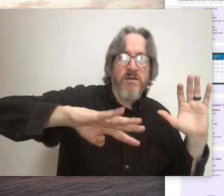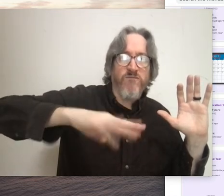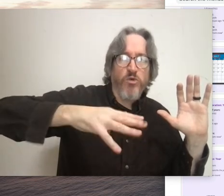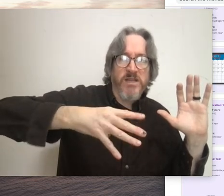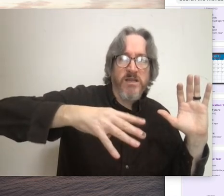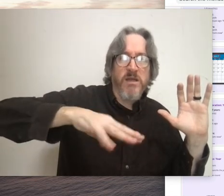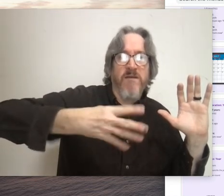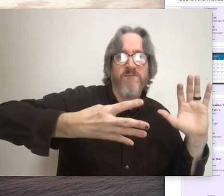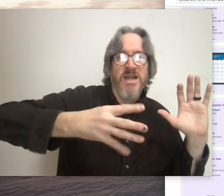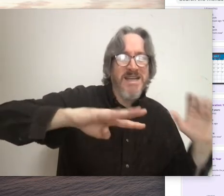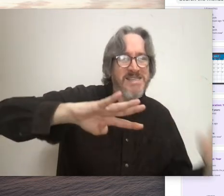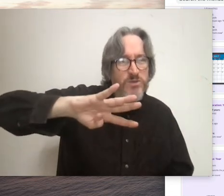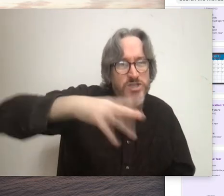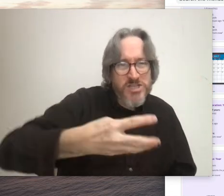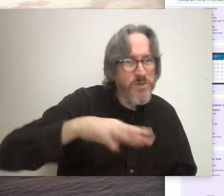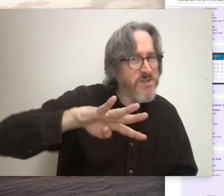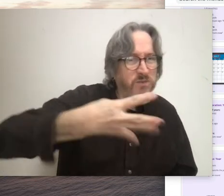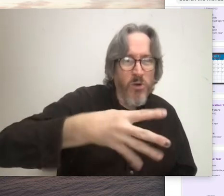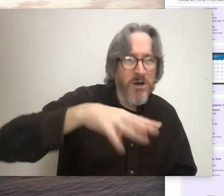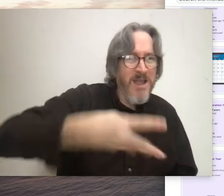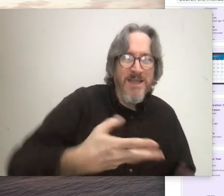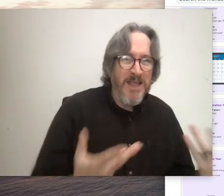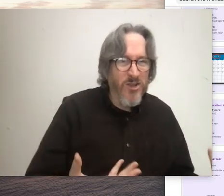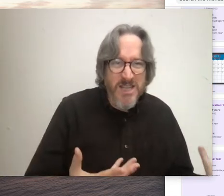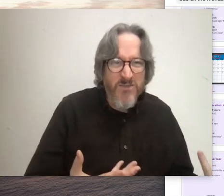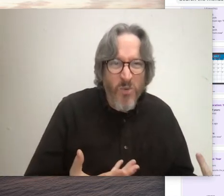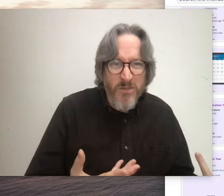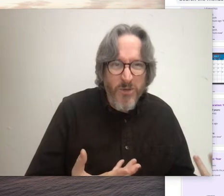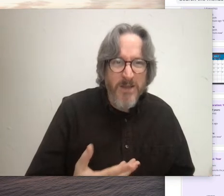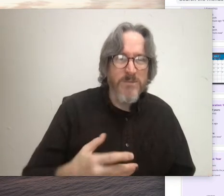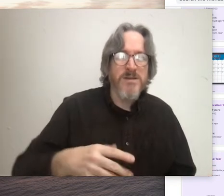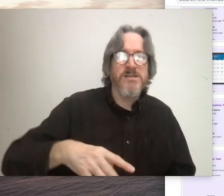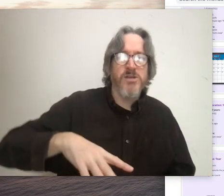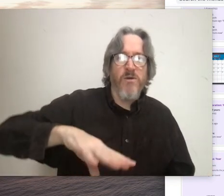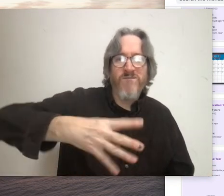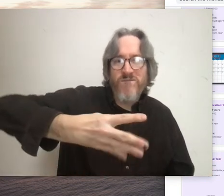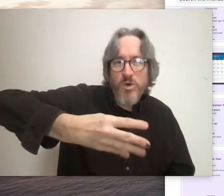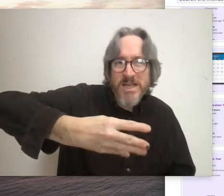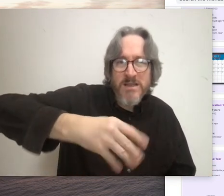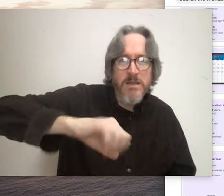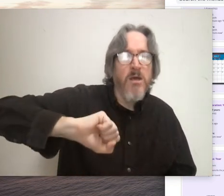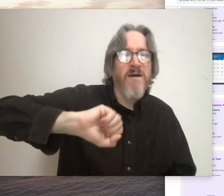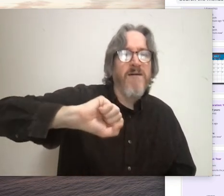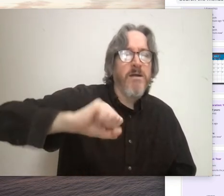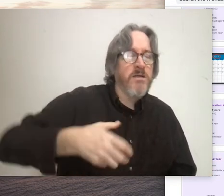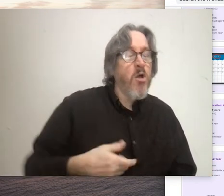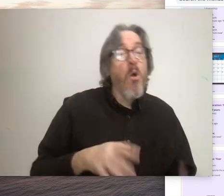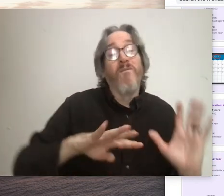14. Because if you just twist 4, it looks like 4th, right? So 14th.